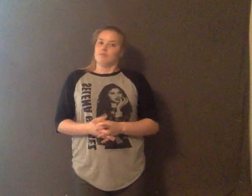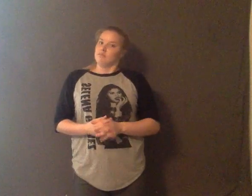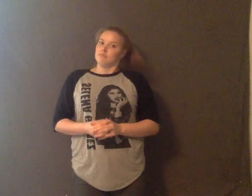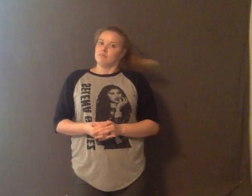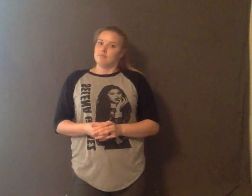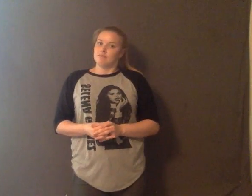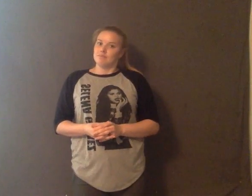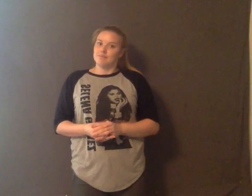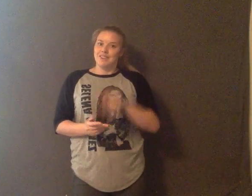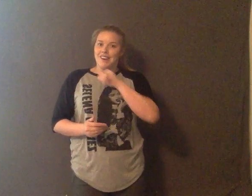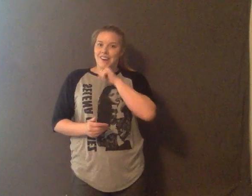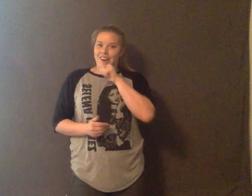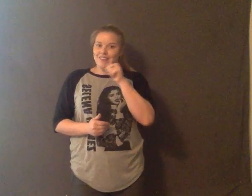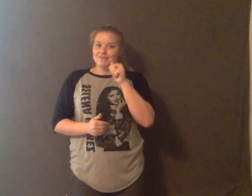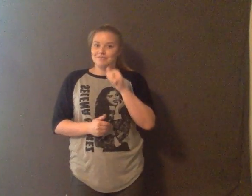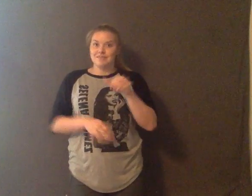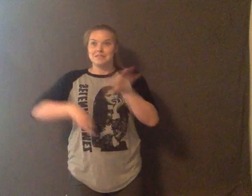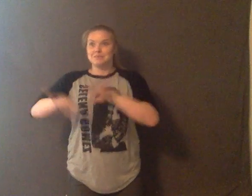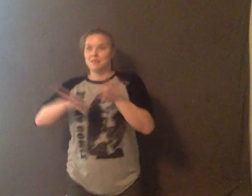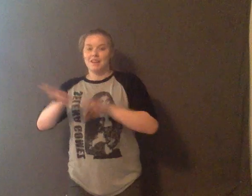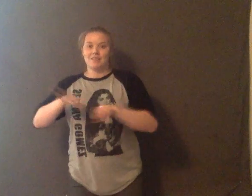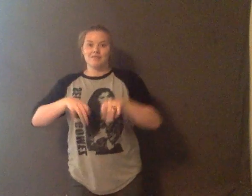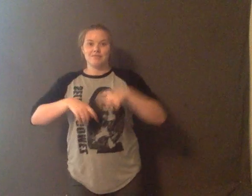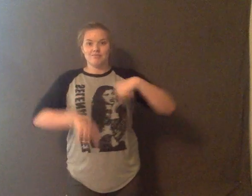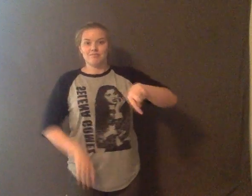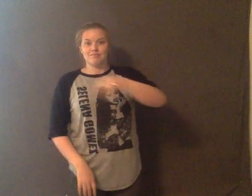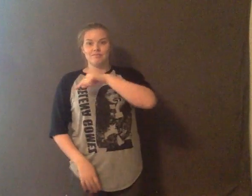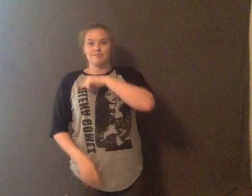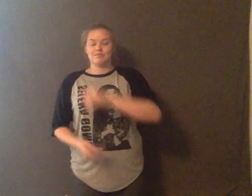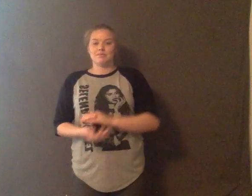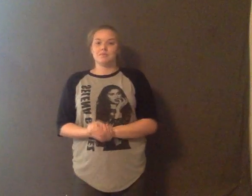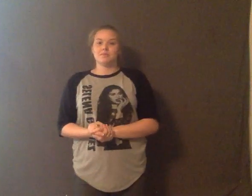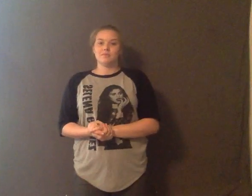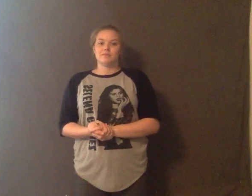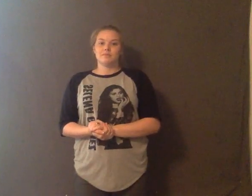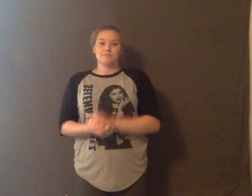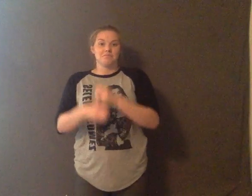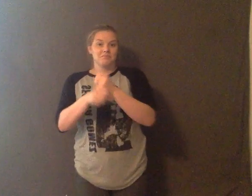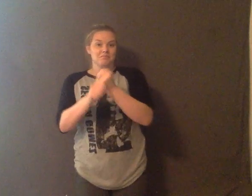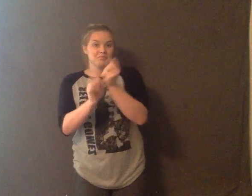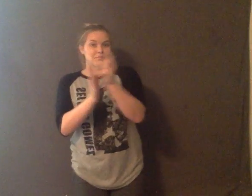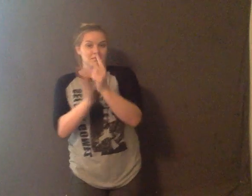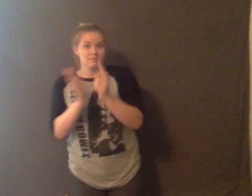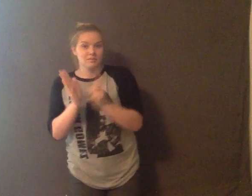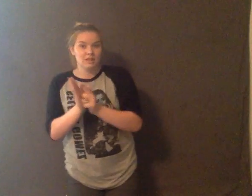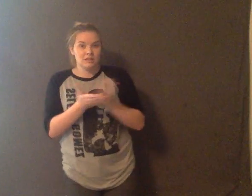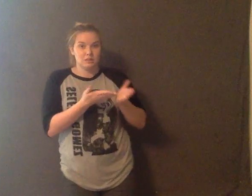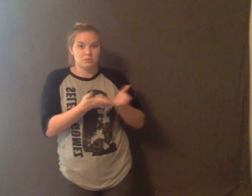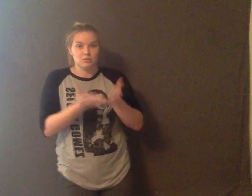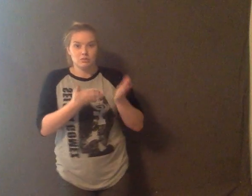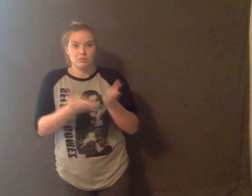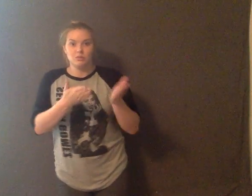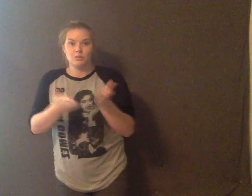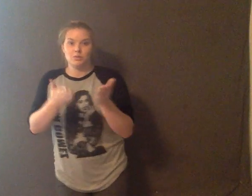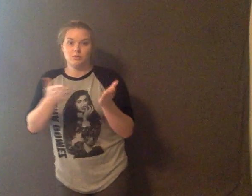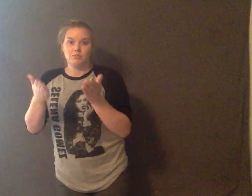publicly disclosed. The industry's lobbying power is so strong that they can create laws and push through legislation that doesn't benefit Americans in any way, such